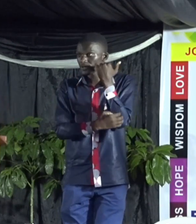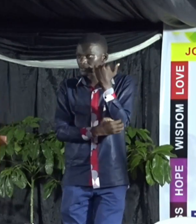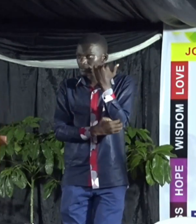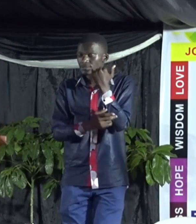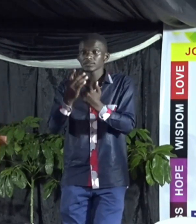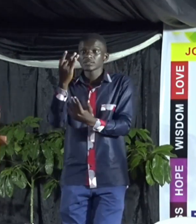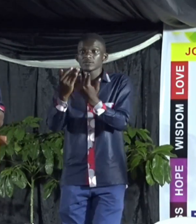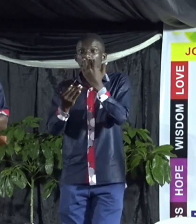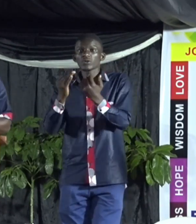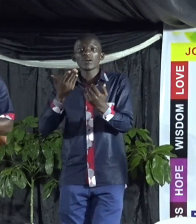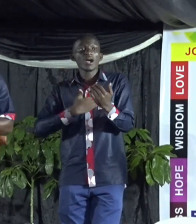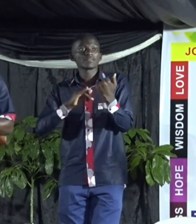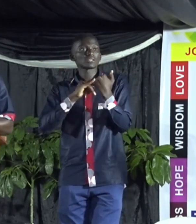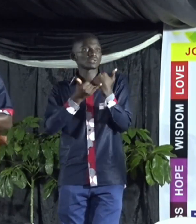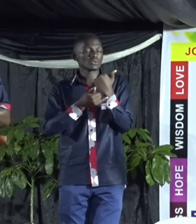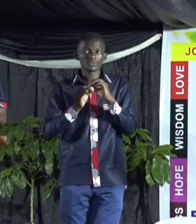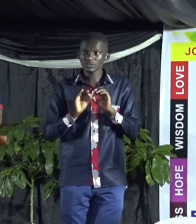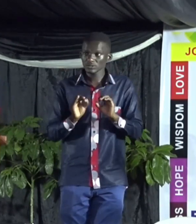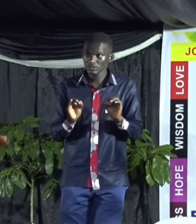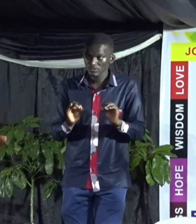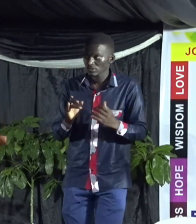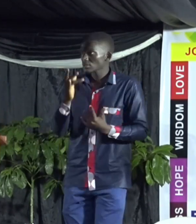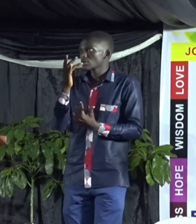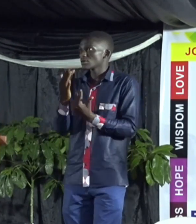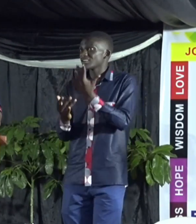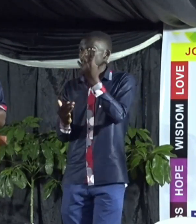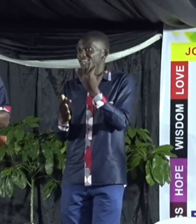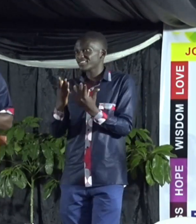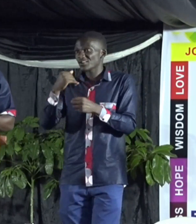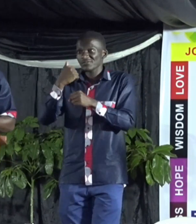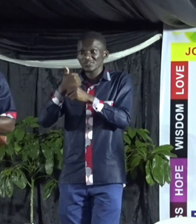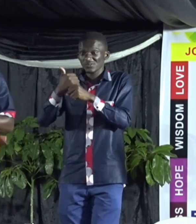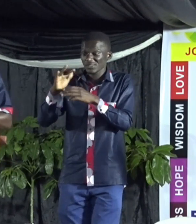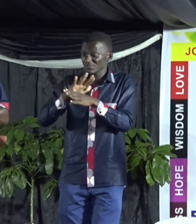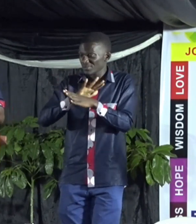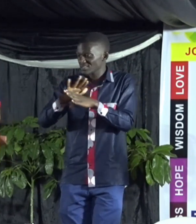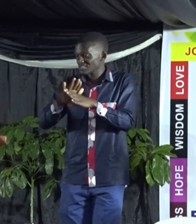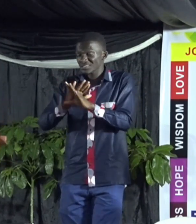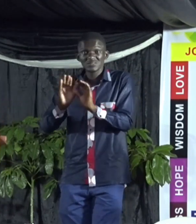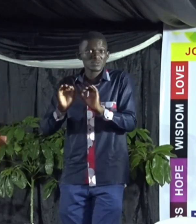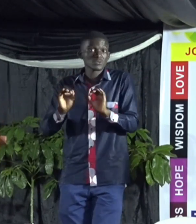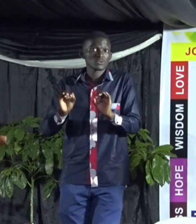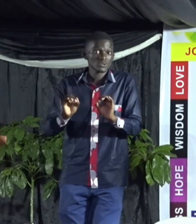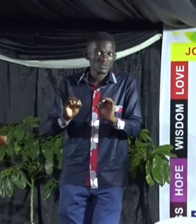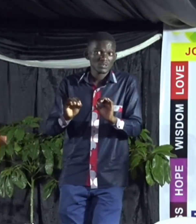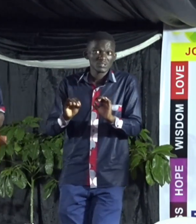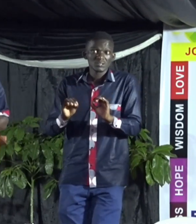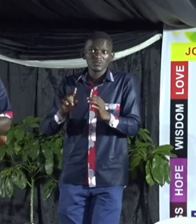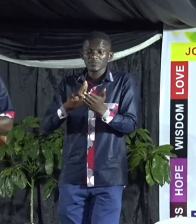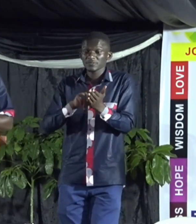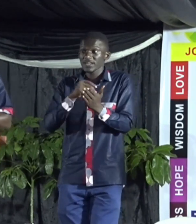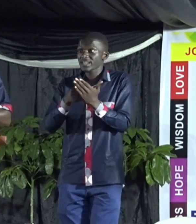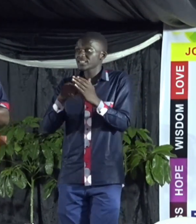poverty. Omuliro gwobutabera na mirimu. The fire of not being employed. The fire of not having successful